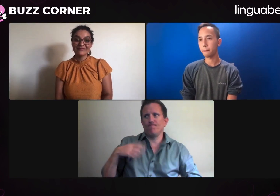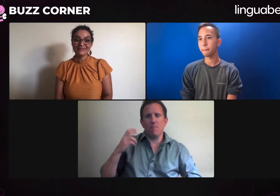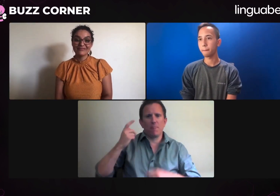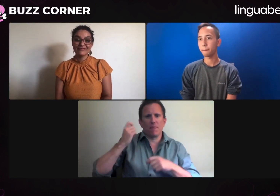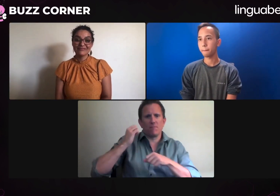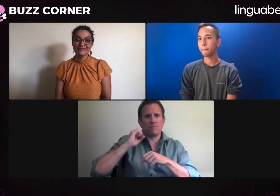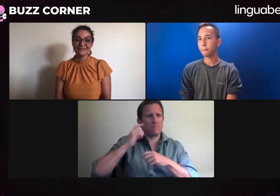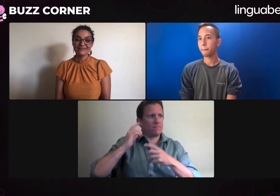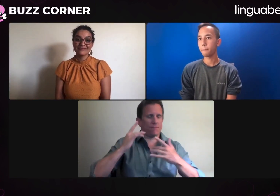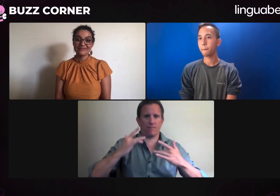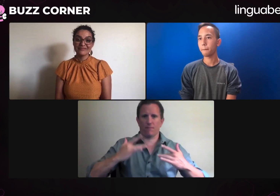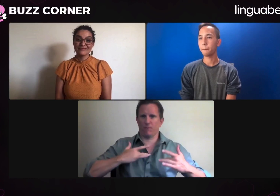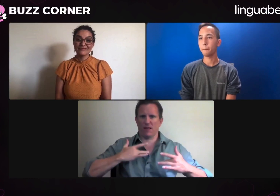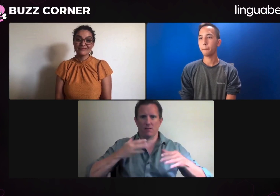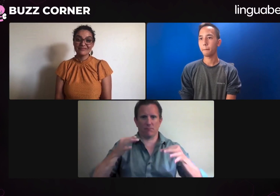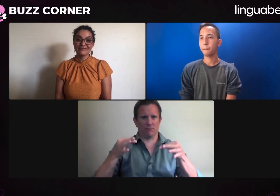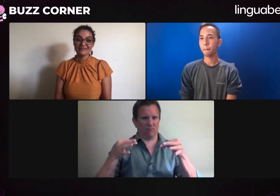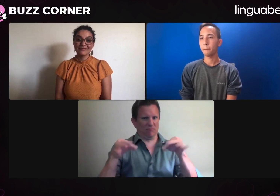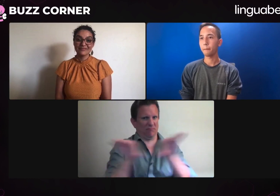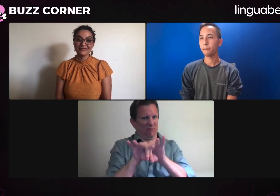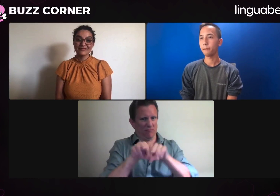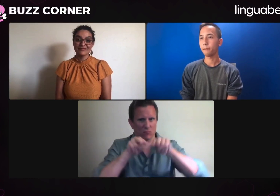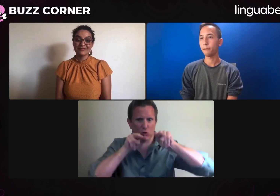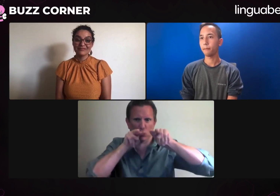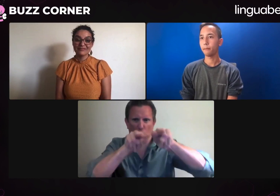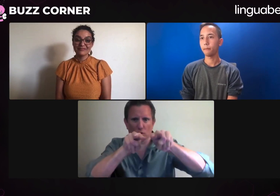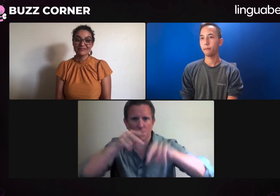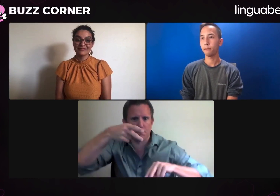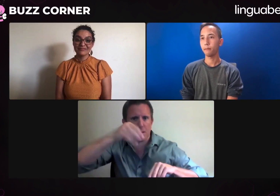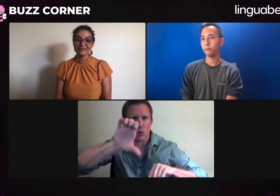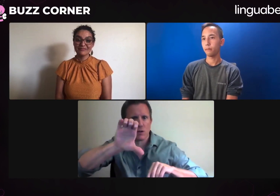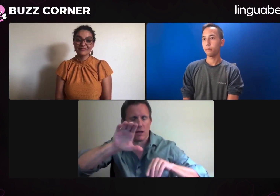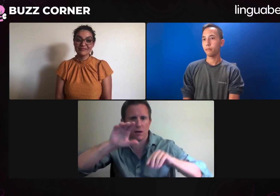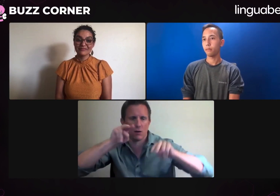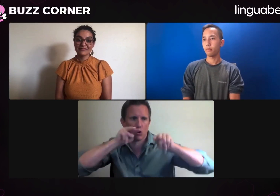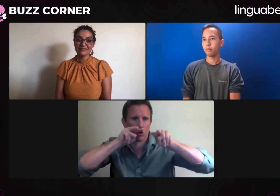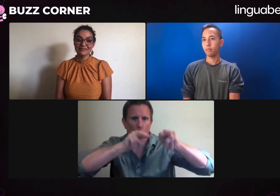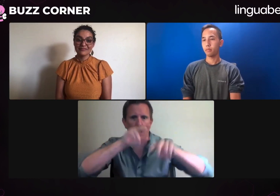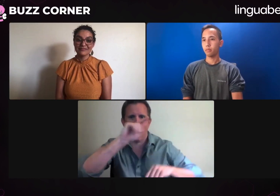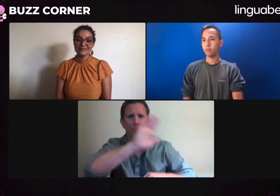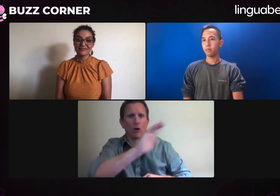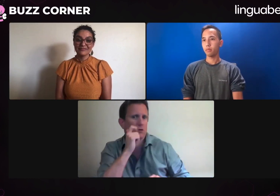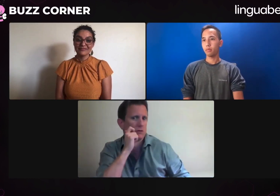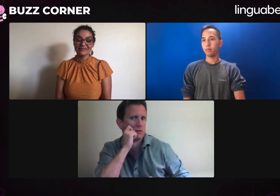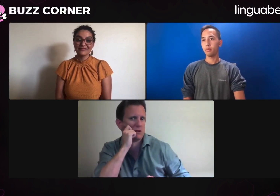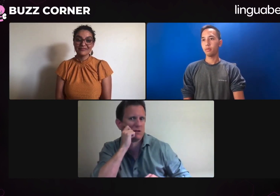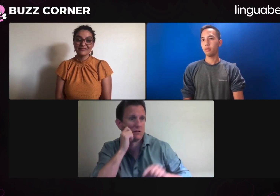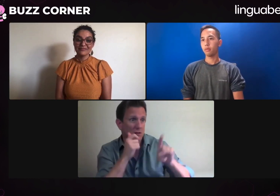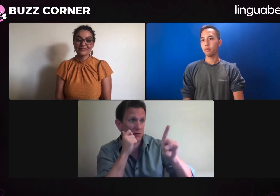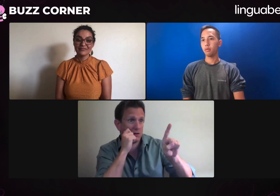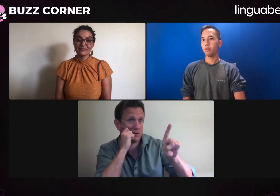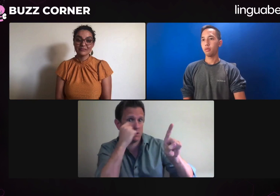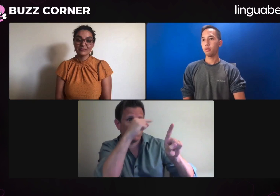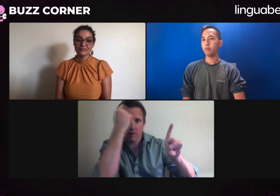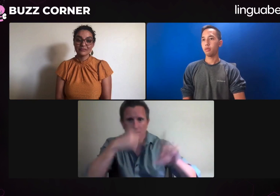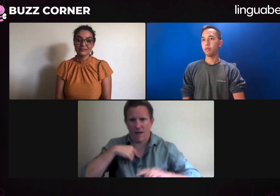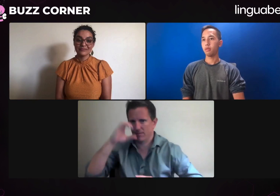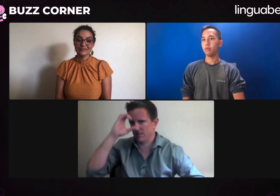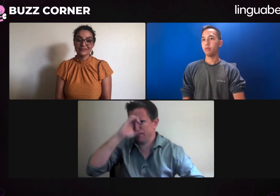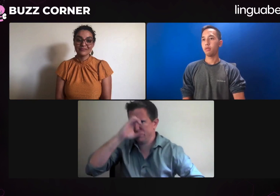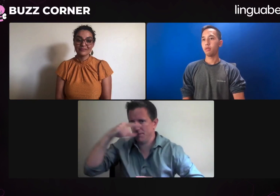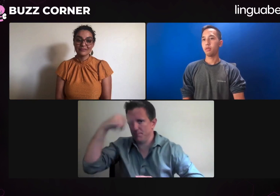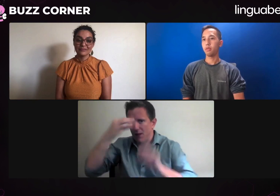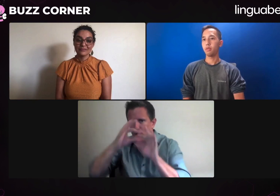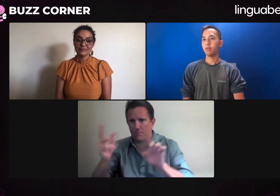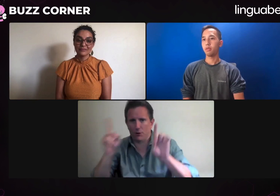situation where an agency, they just felt it was very important to watch this interpreter,